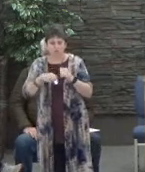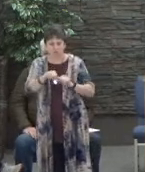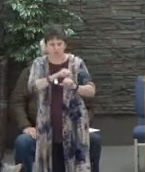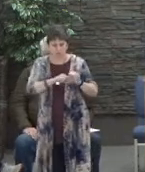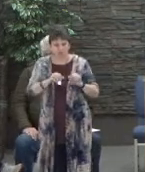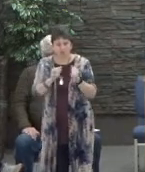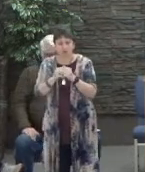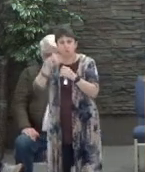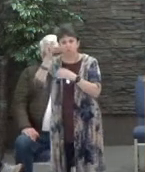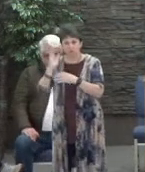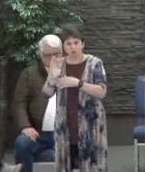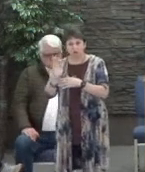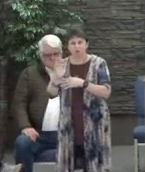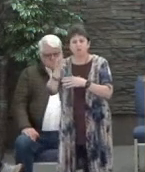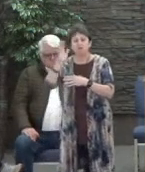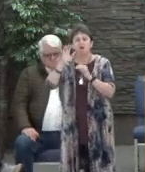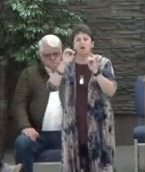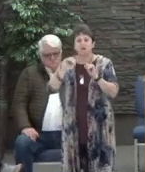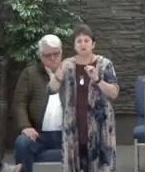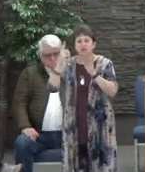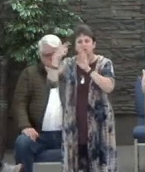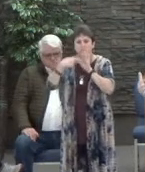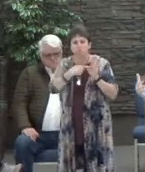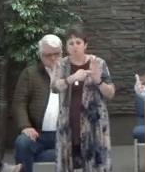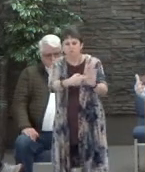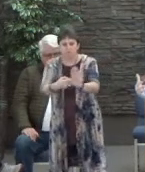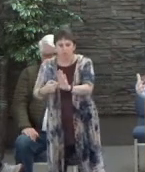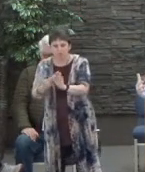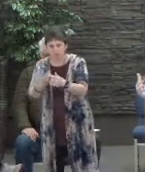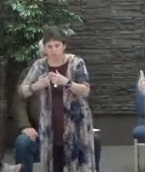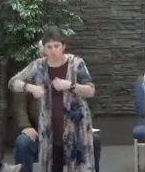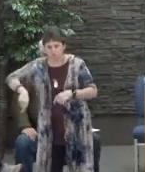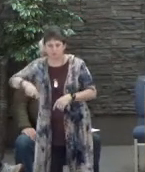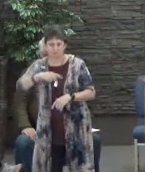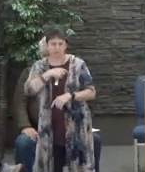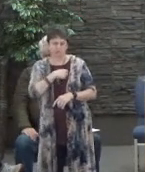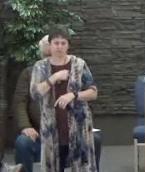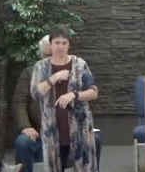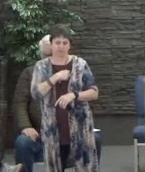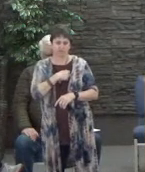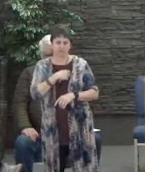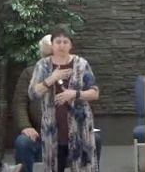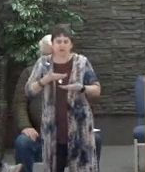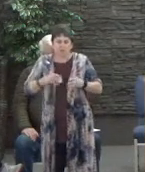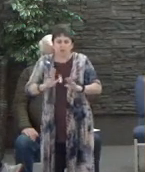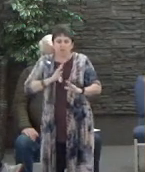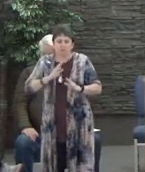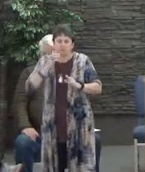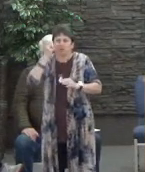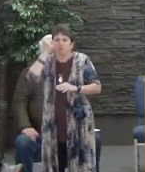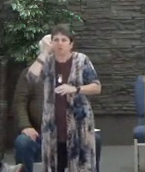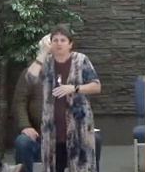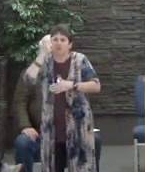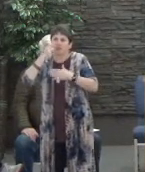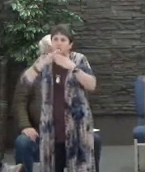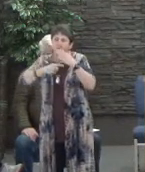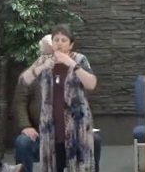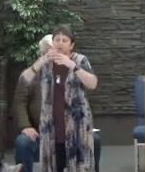another and with God, God can reveal some things to us that enable us to discern whether the